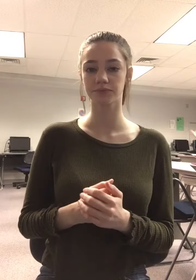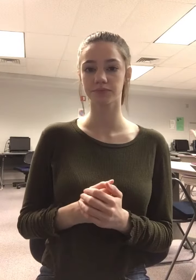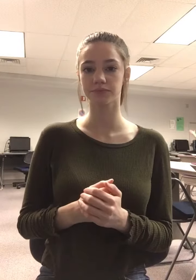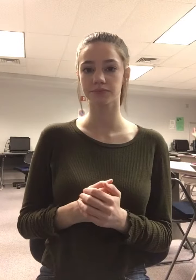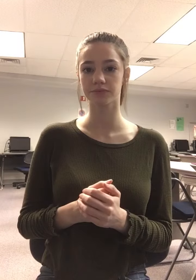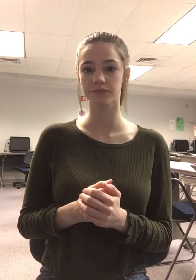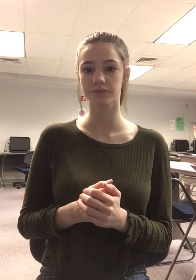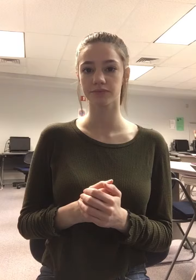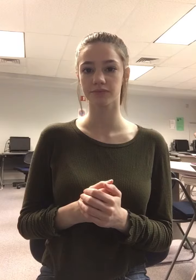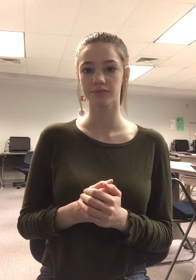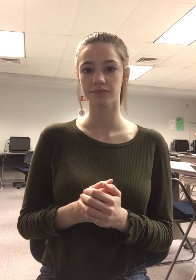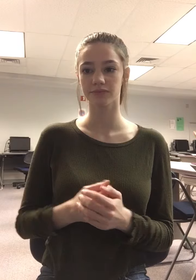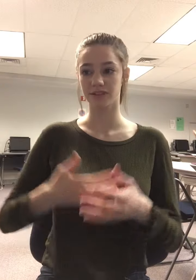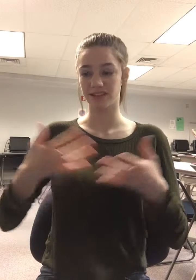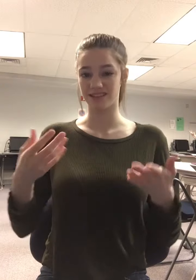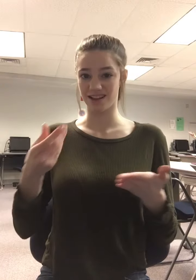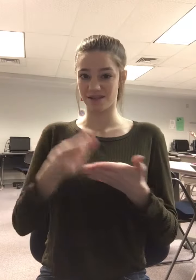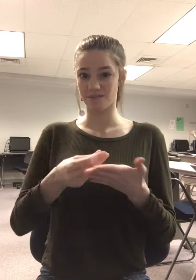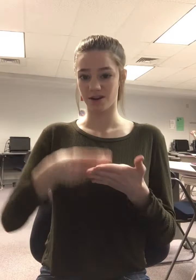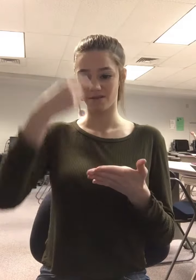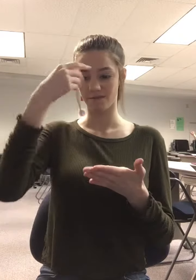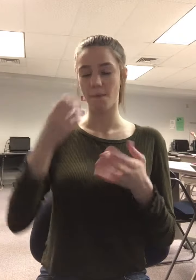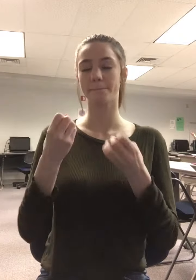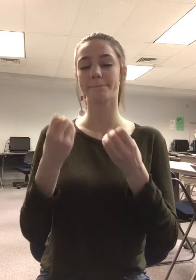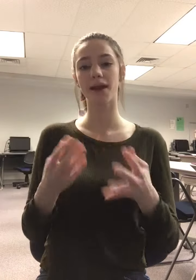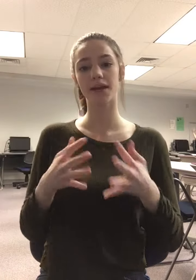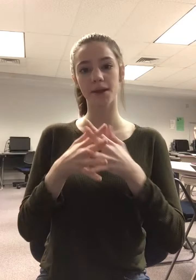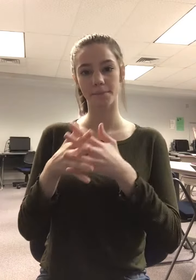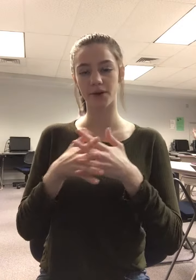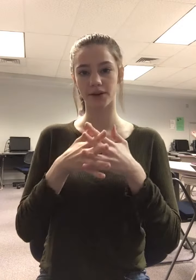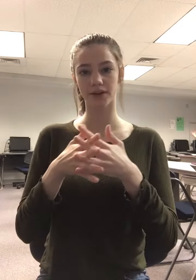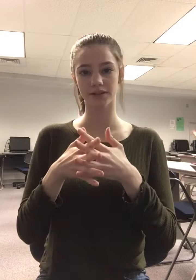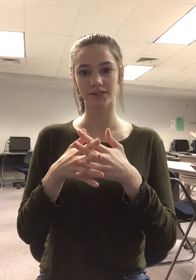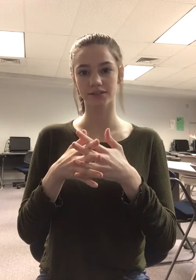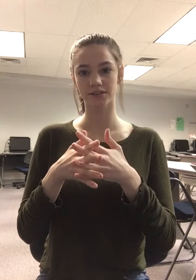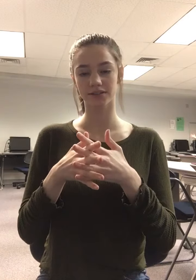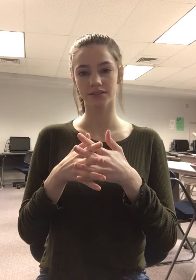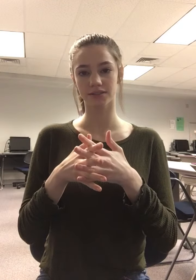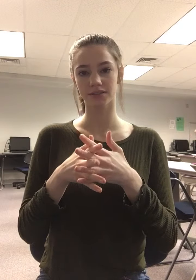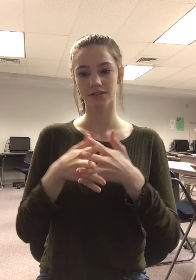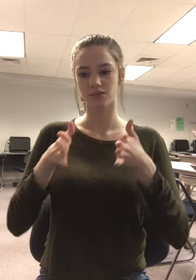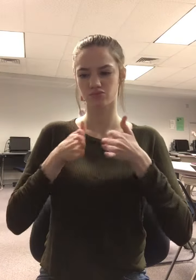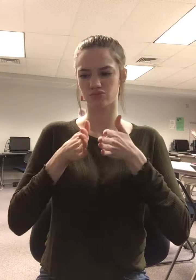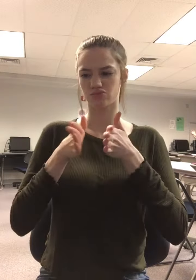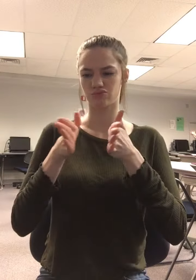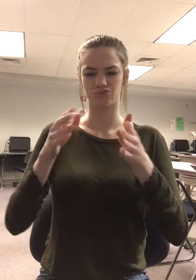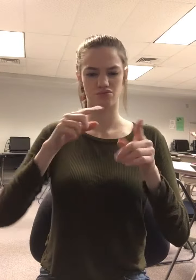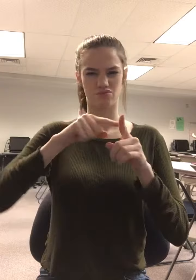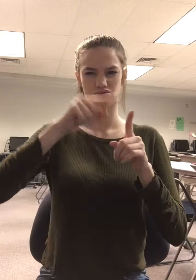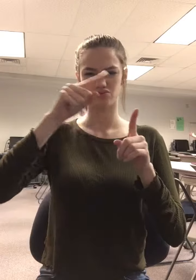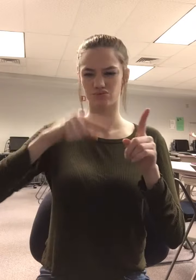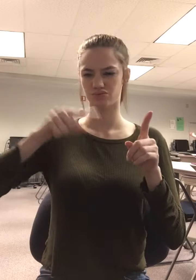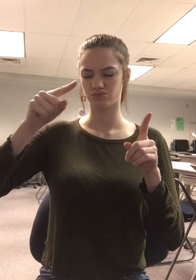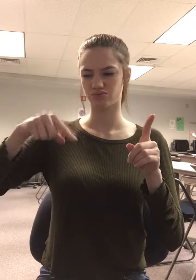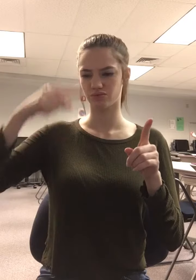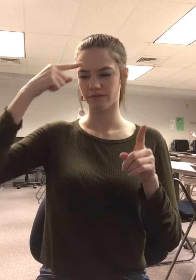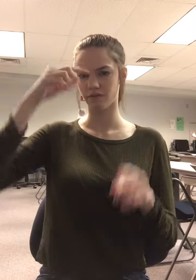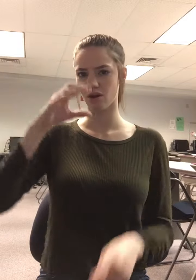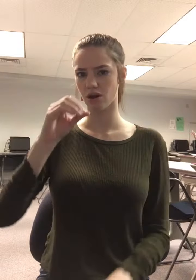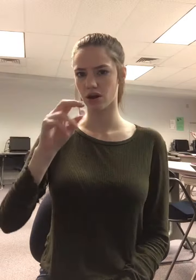great wealth for many Americans, and a wide variety of consumer goods. For